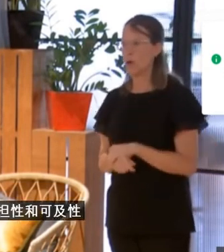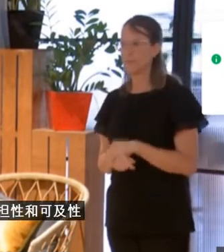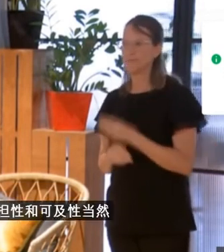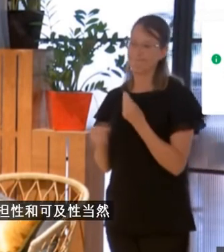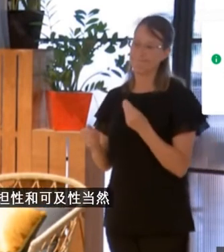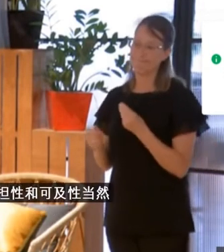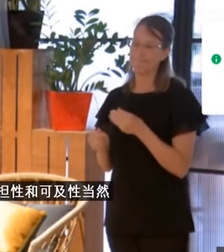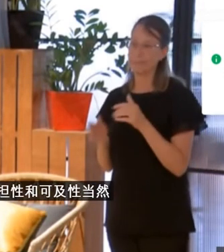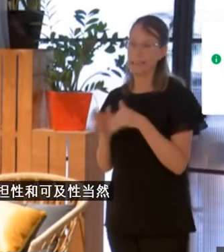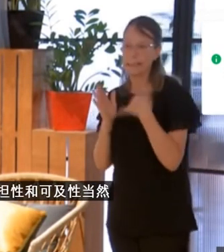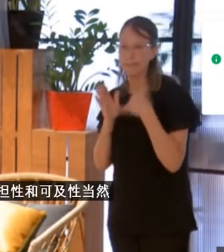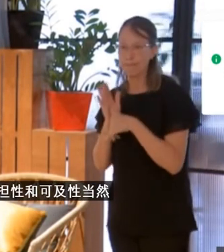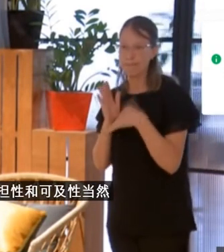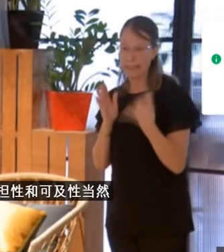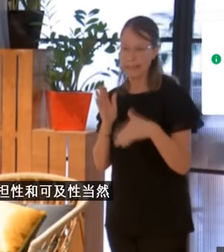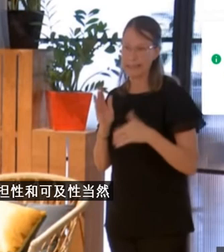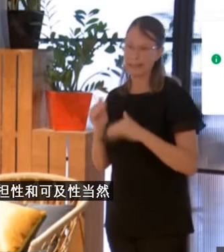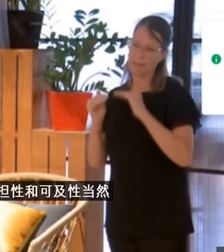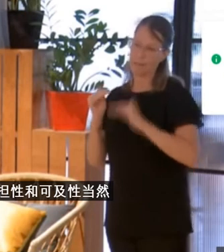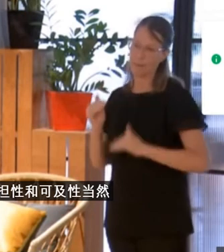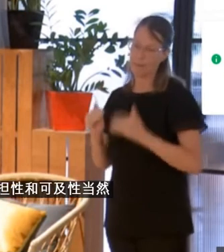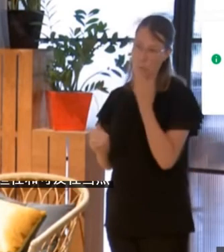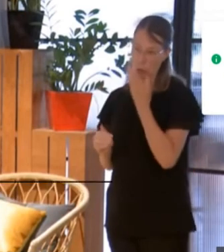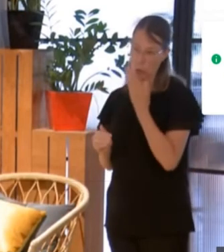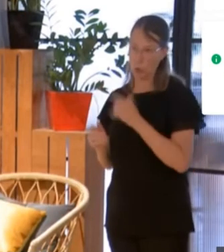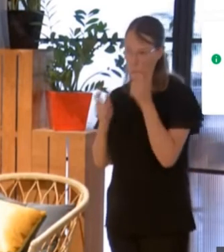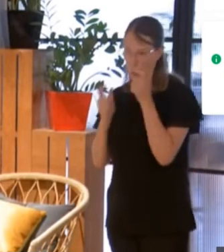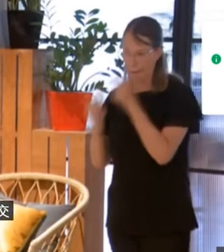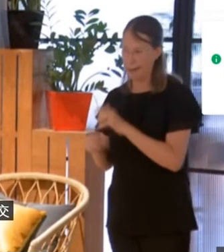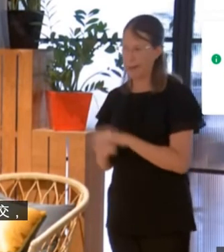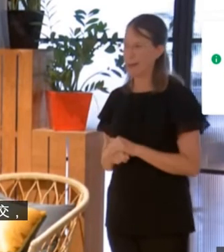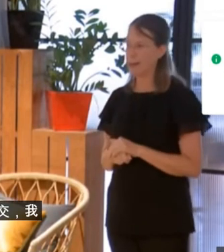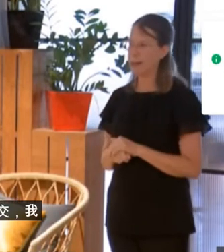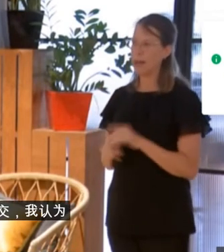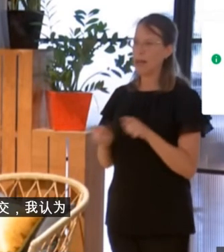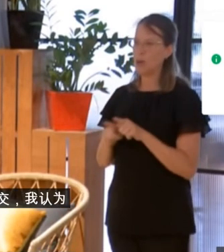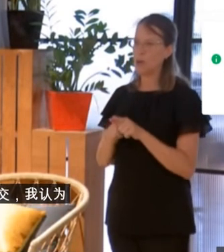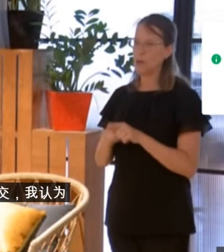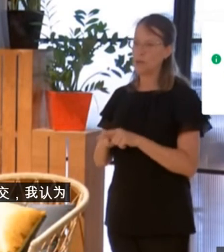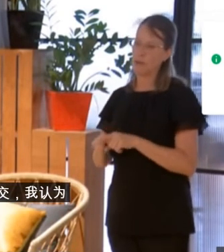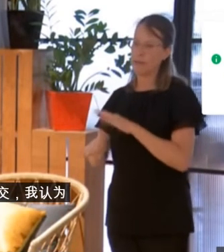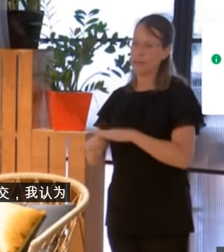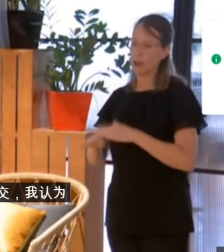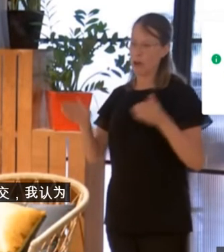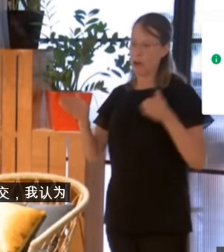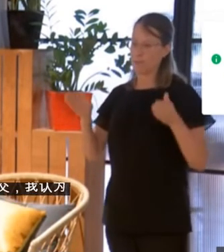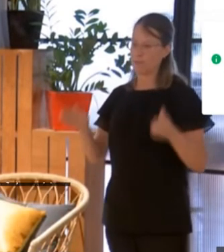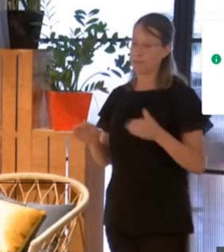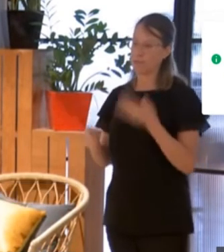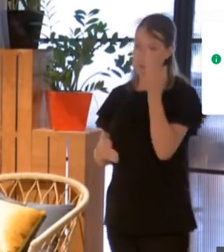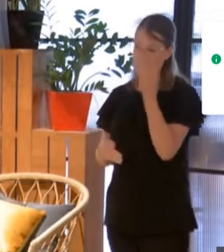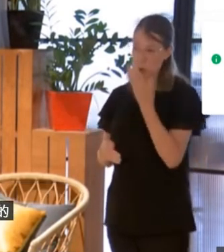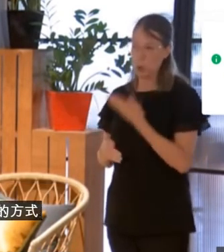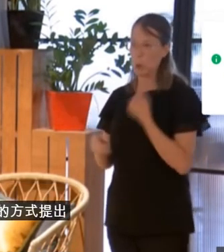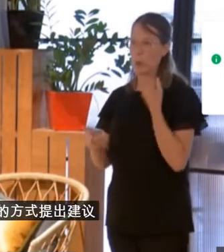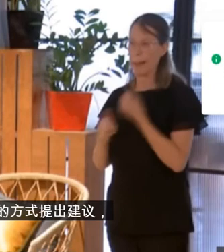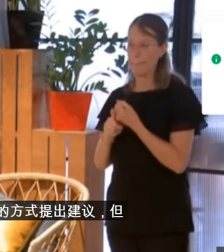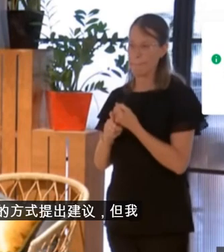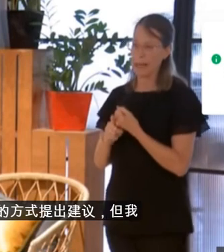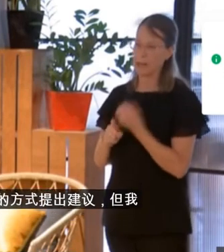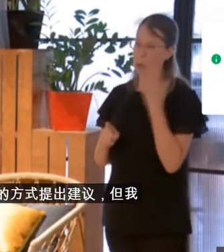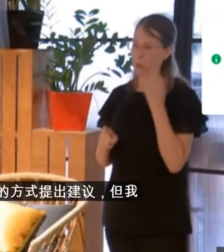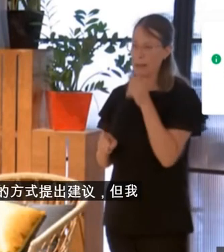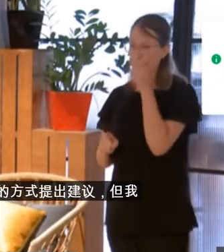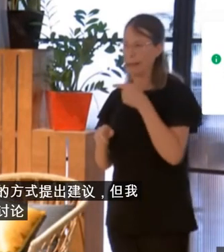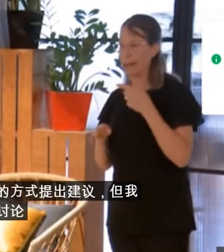and care. That, of course, intersects with the school day system and long day care, and I think we'll be making recommendations about where you could take that,